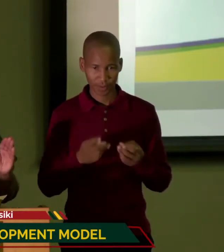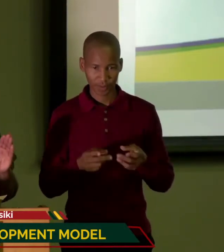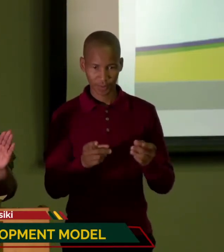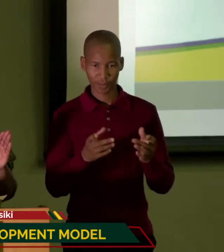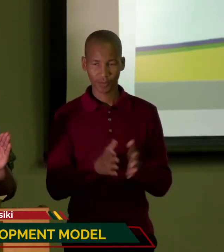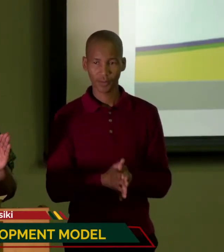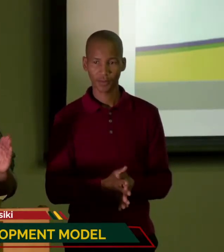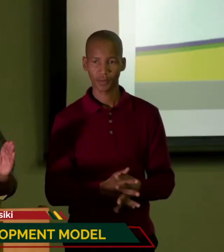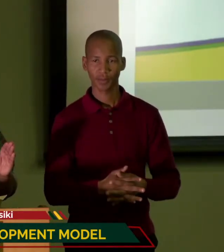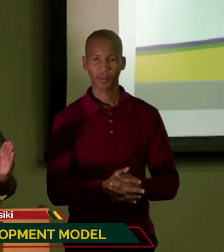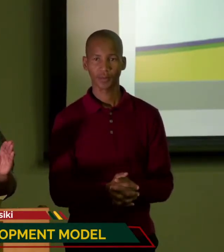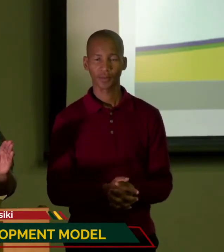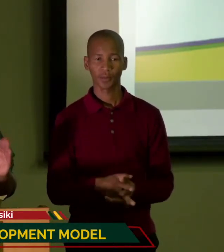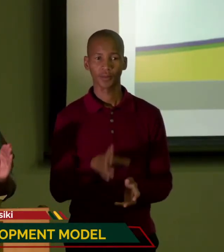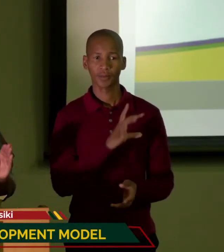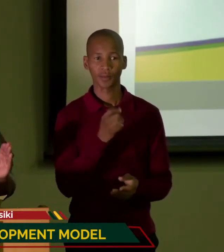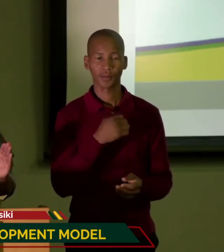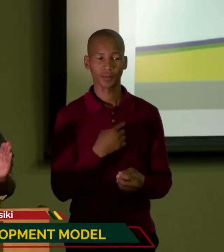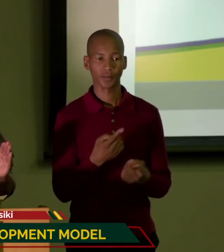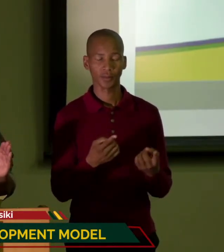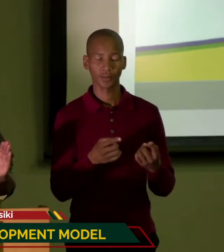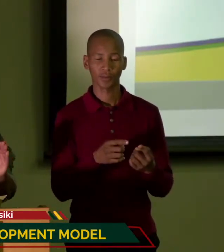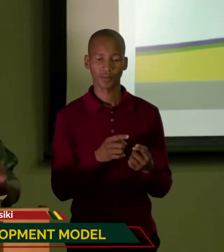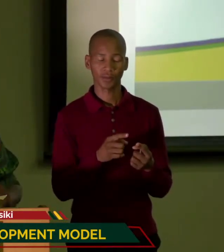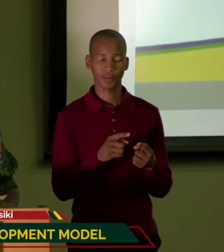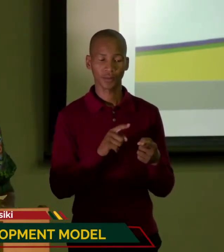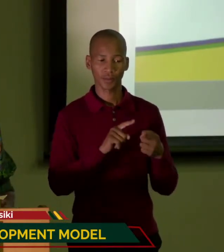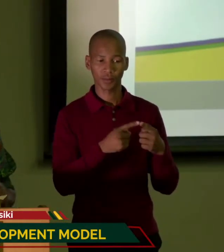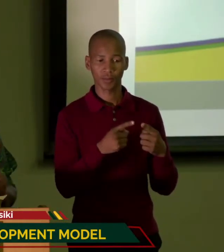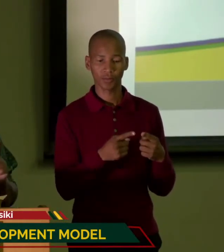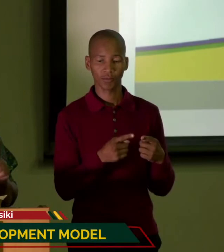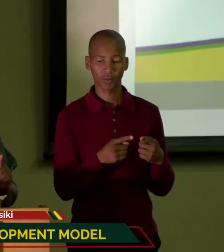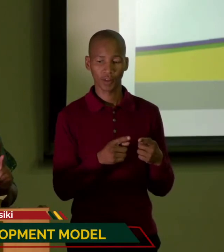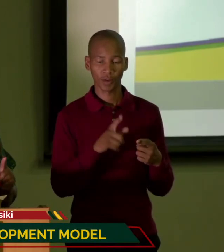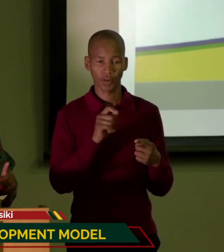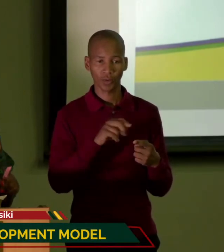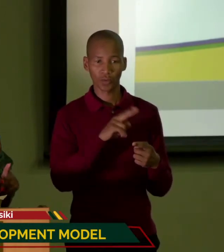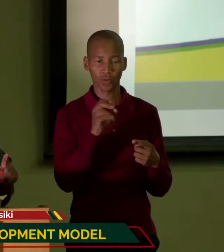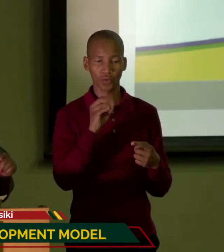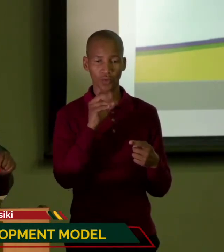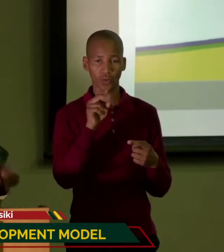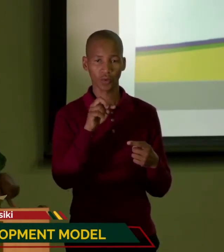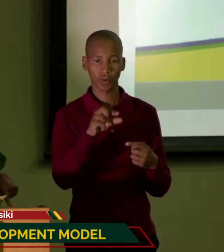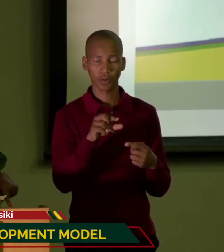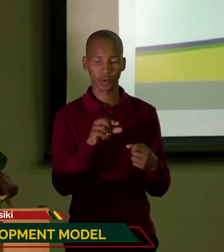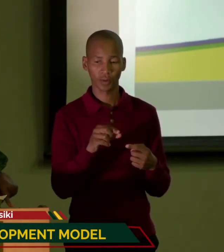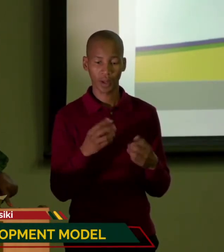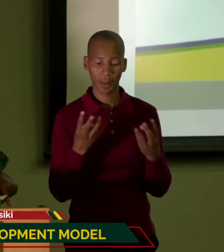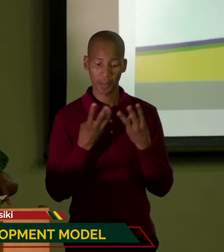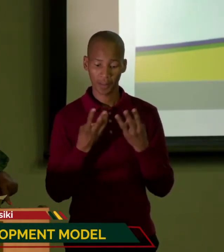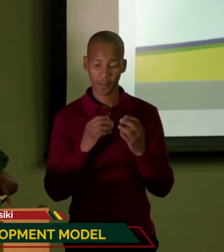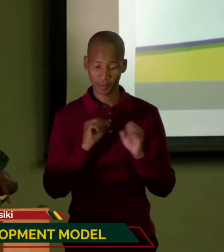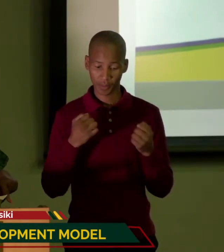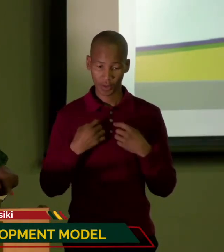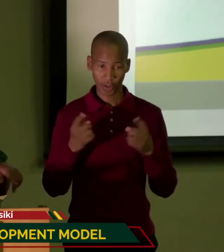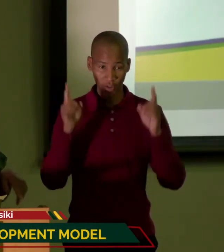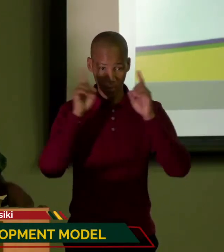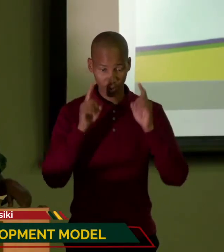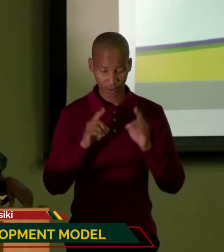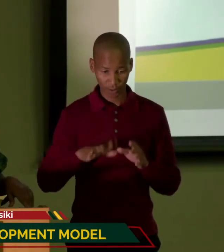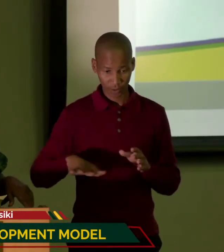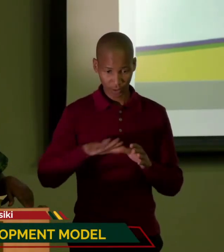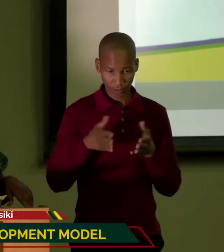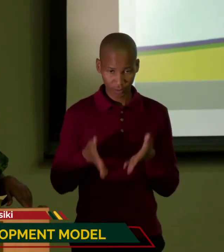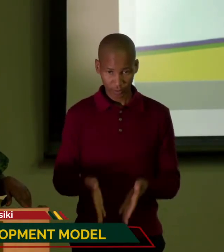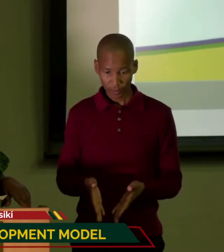But I want to stress le nto ye-Tusong centers. Ukuba abantu bakuthi especially here